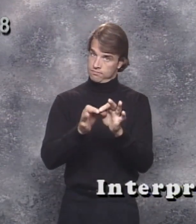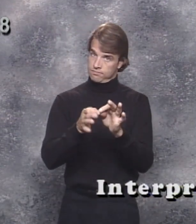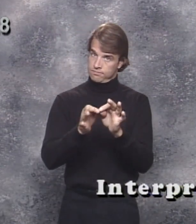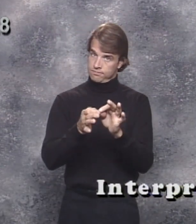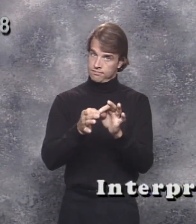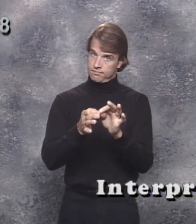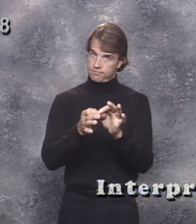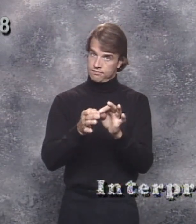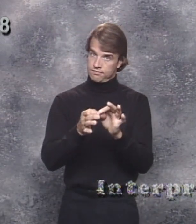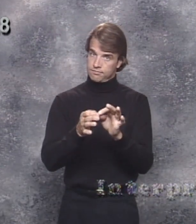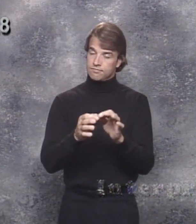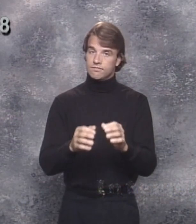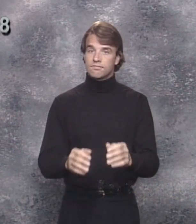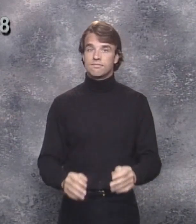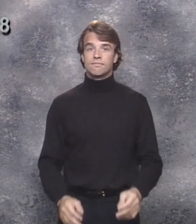Interpret.